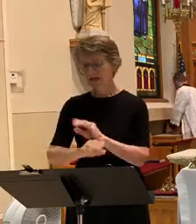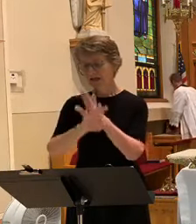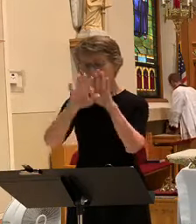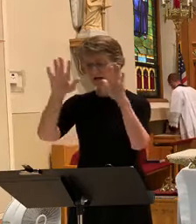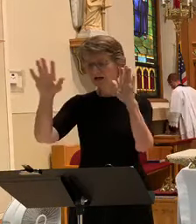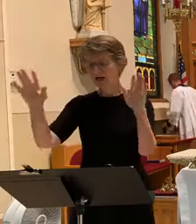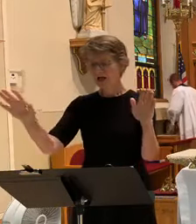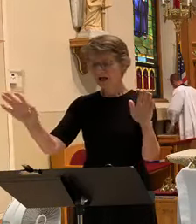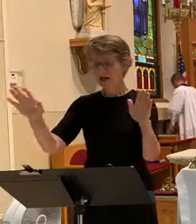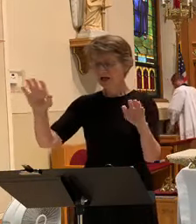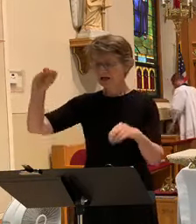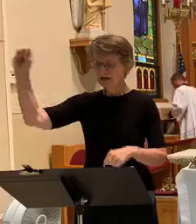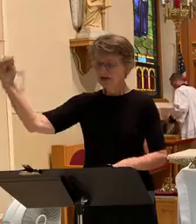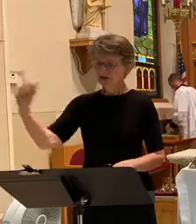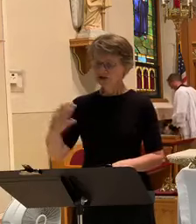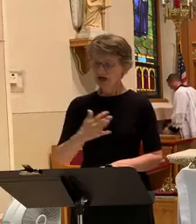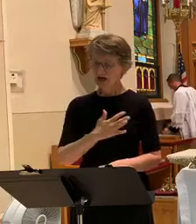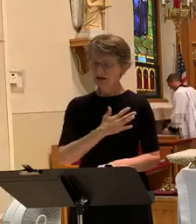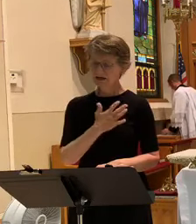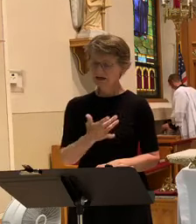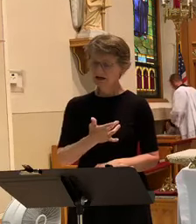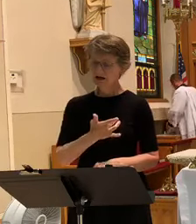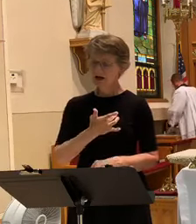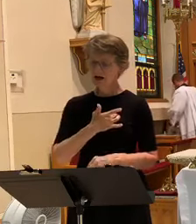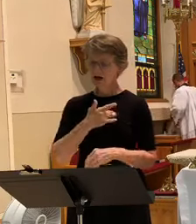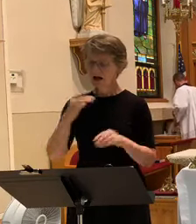Fruit of the earth, the work of your hands.